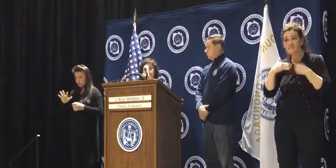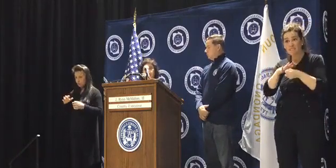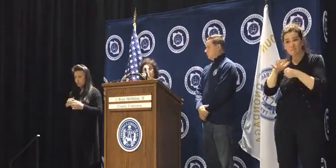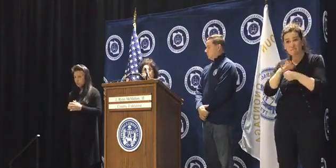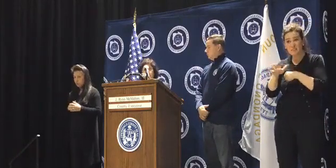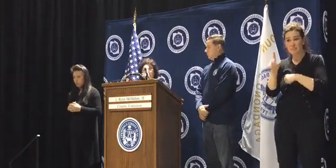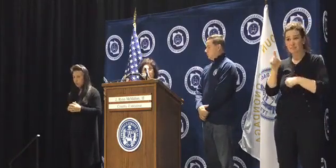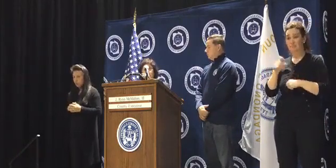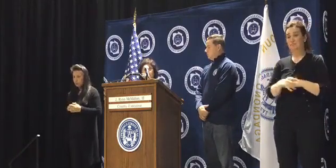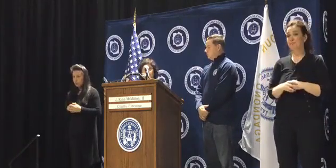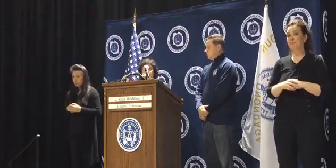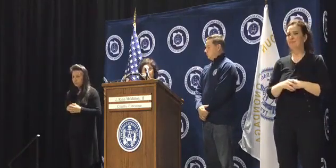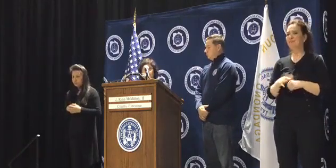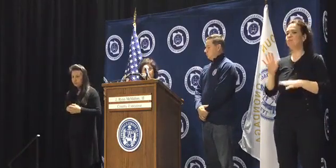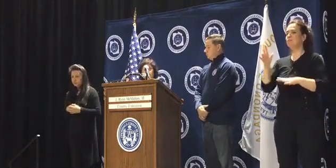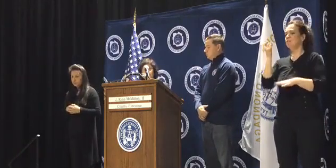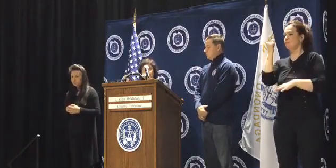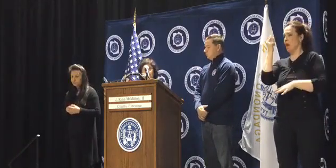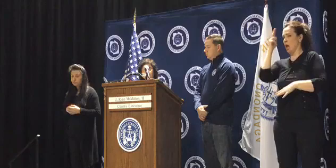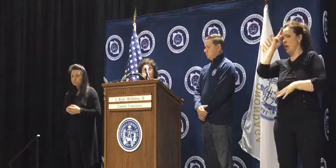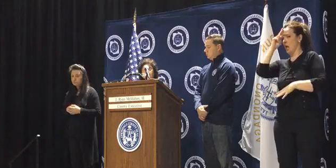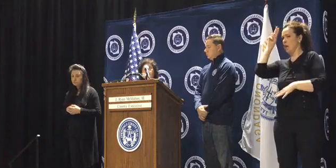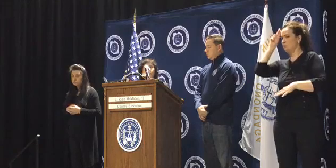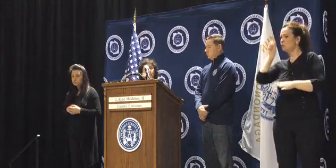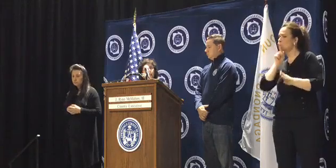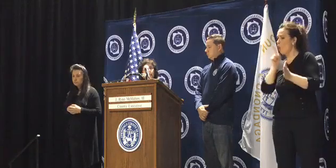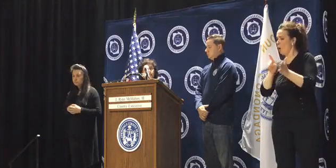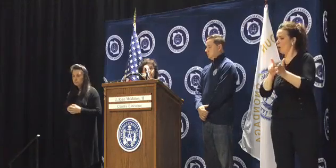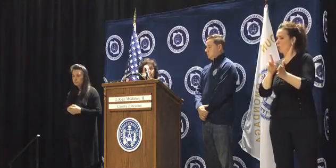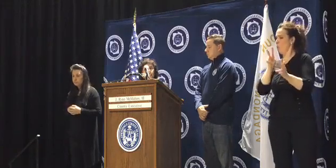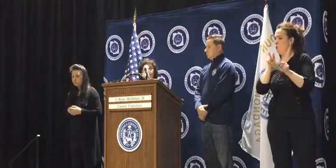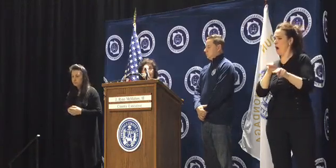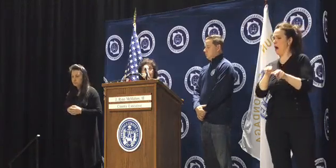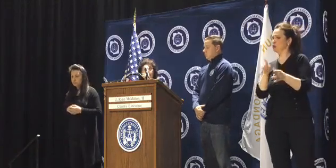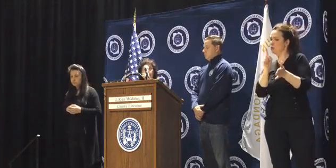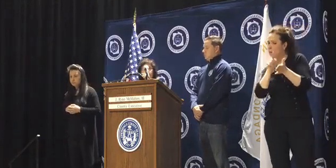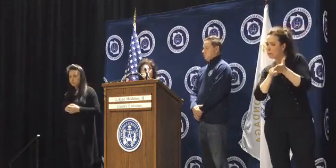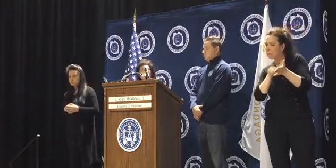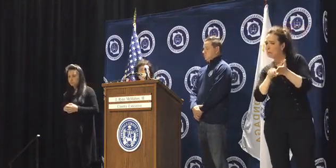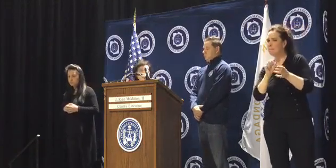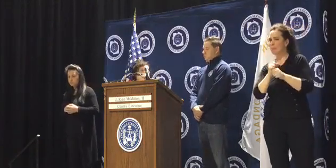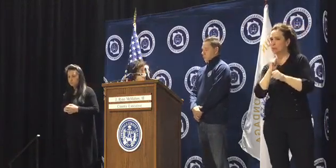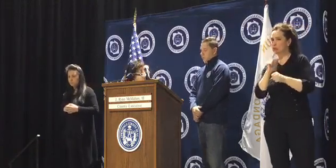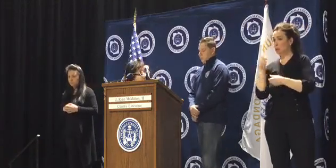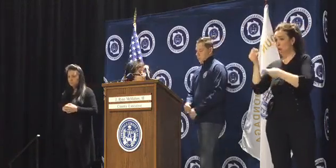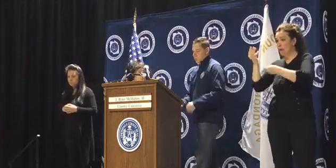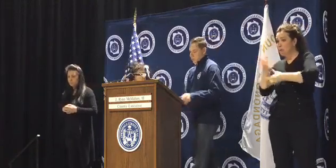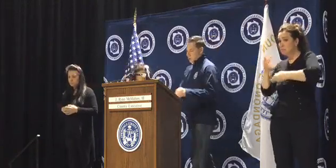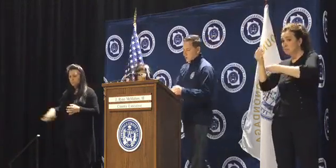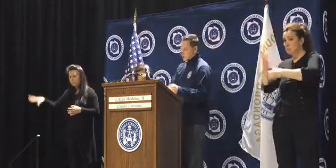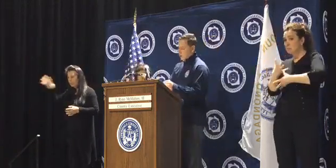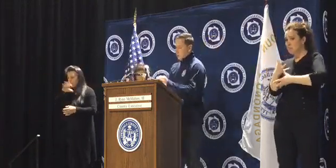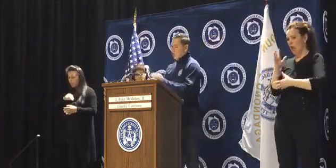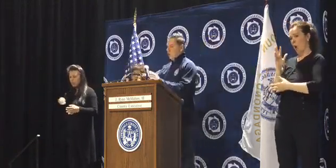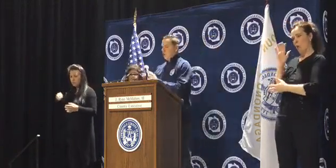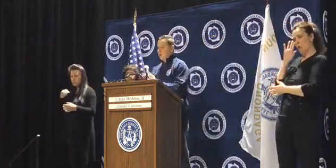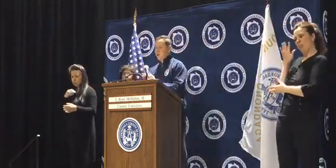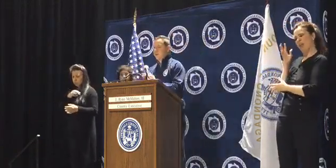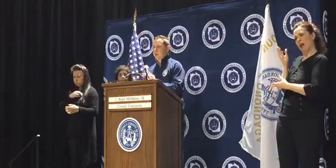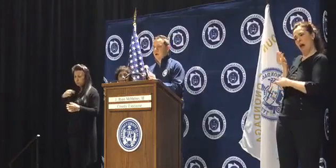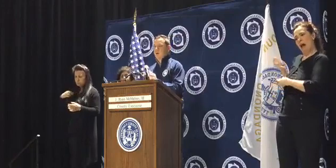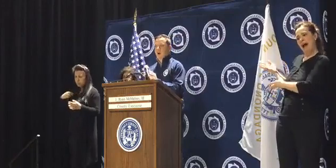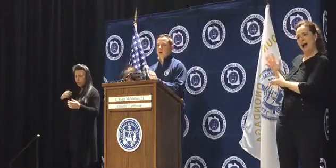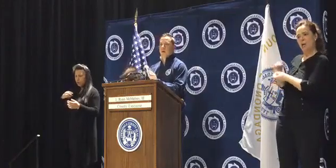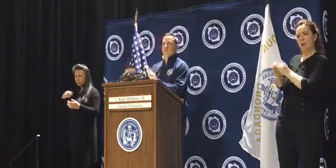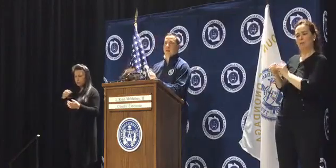they have been in communication with us. I don't have any regular count, but certainly maybe. Yeah. So